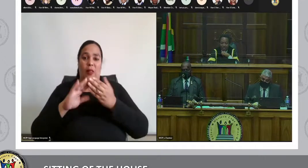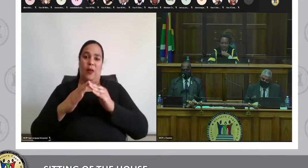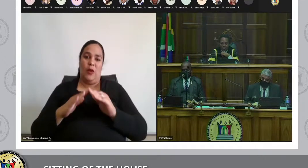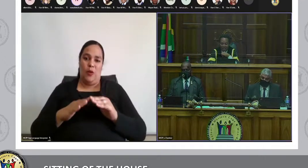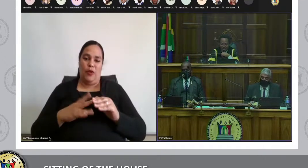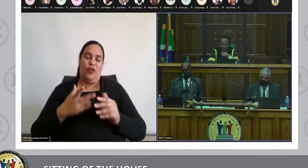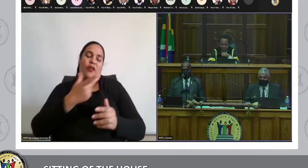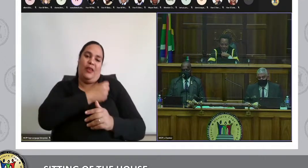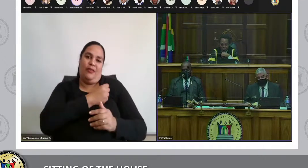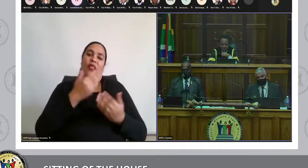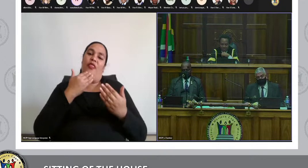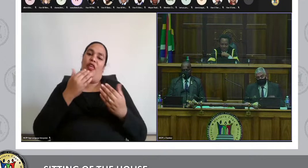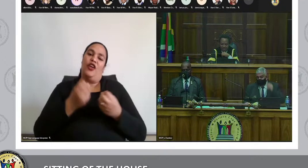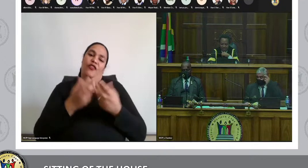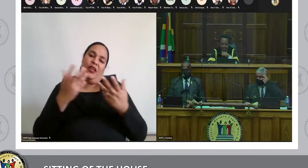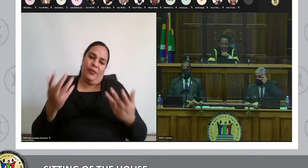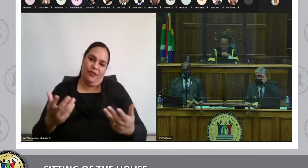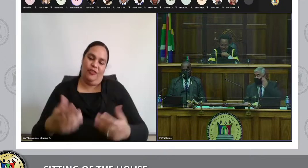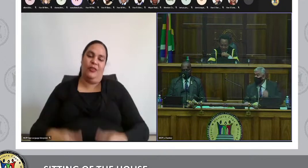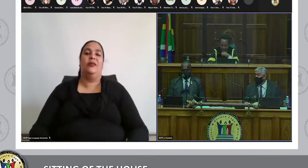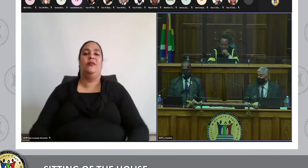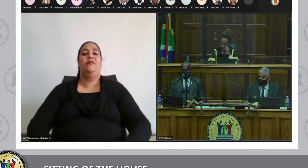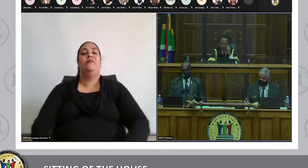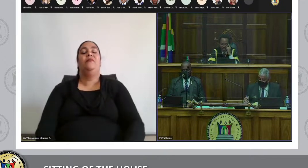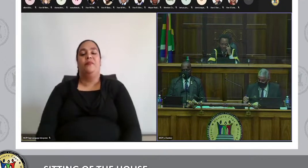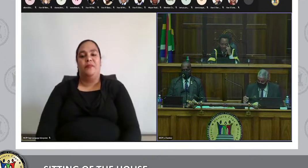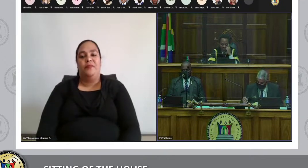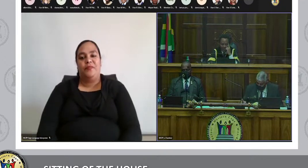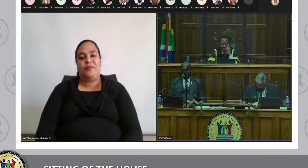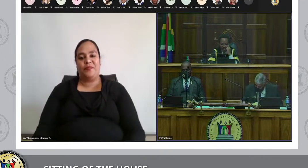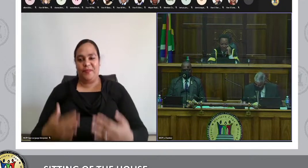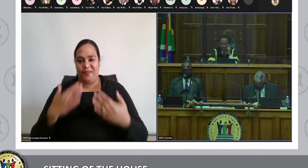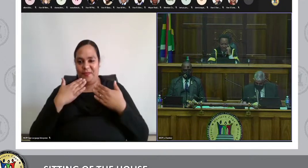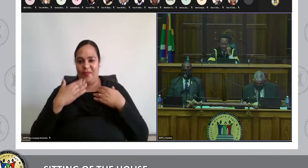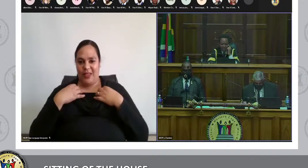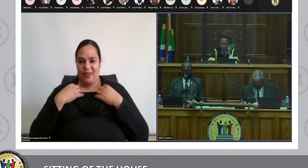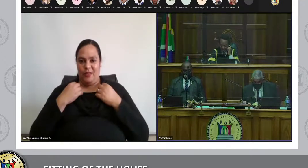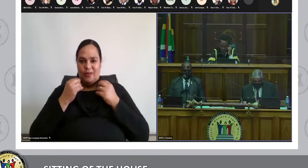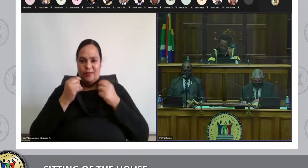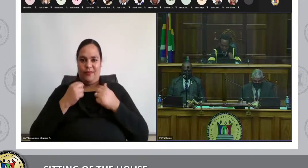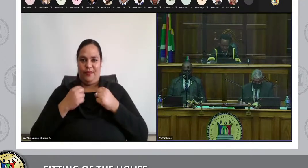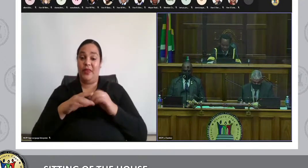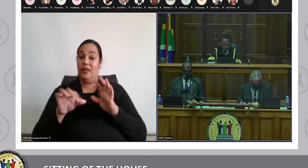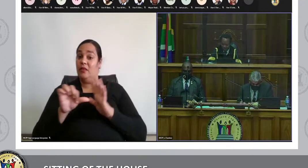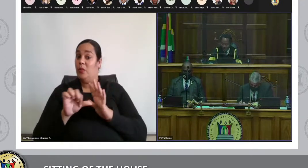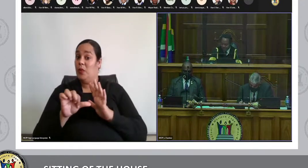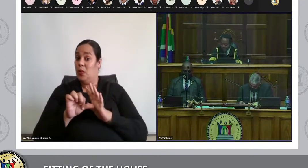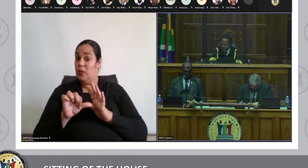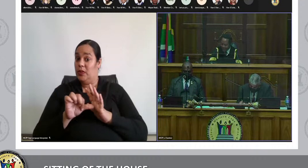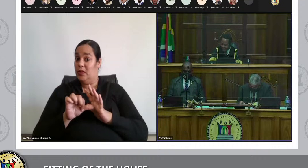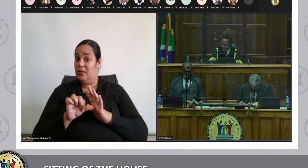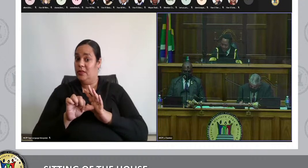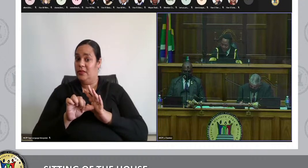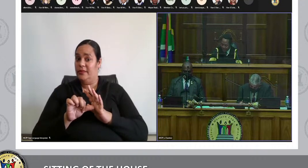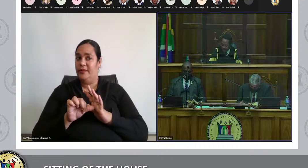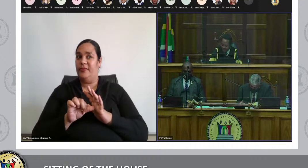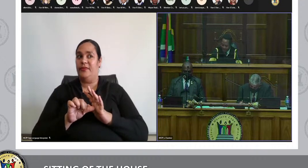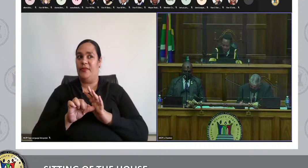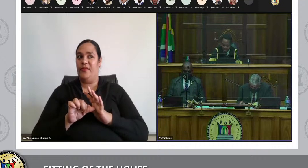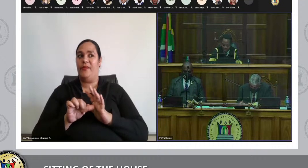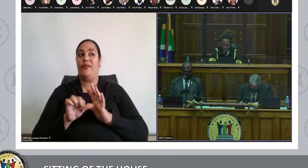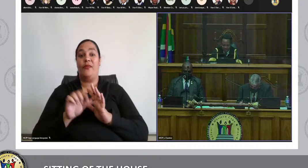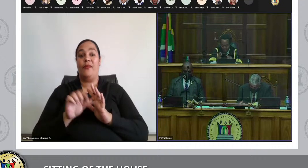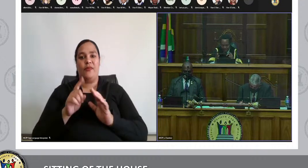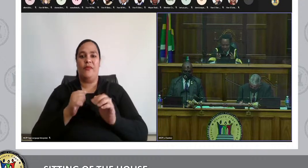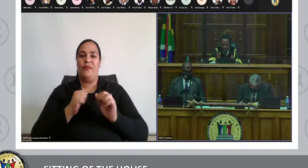be vaccinated. Thank you very much. Thank you. It's important to